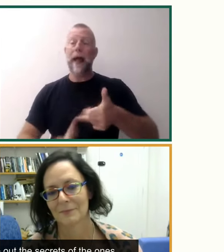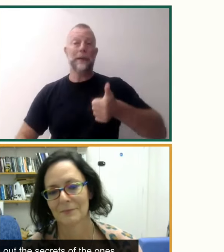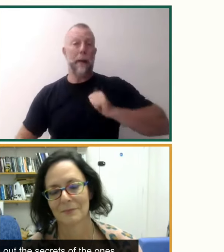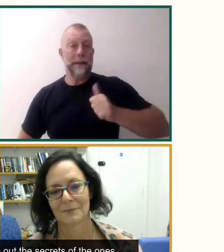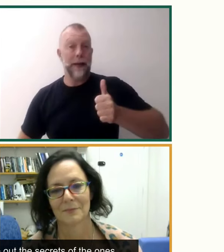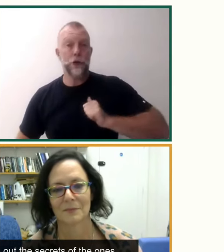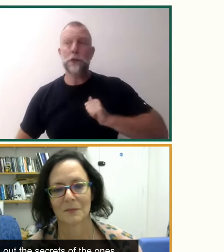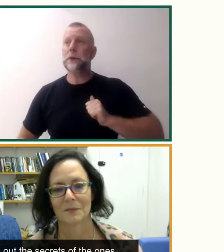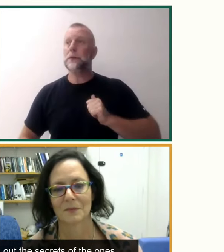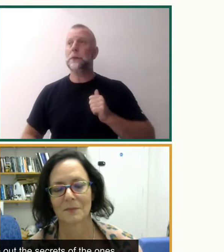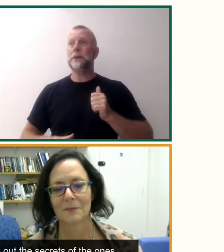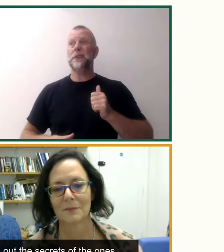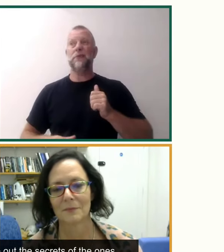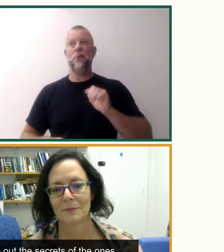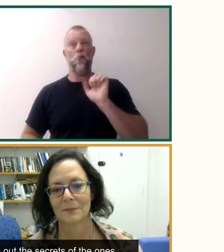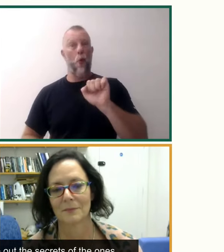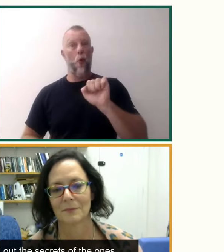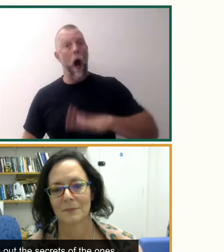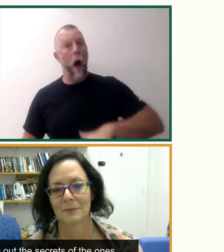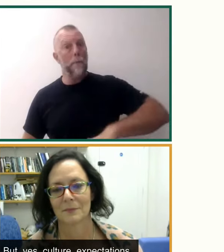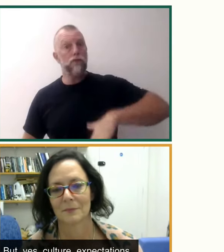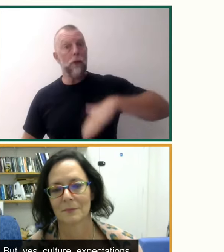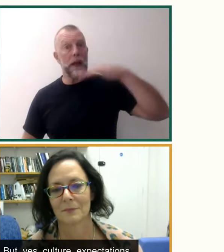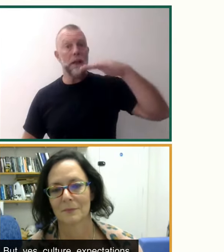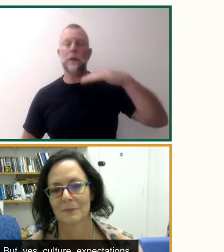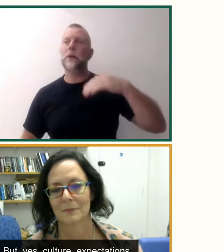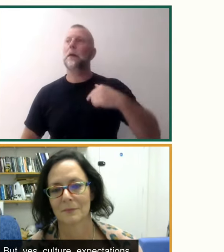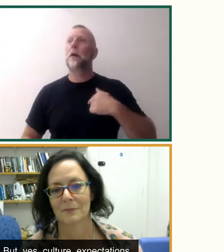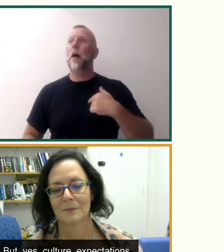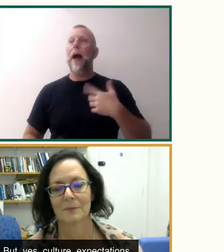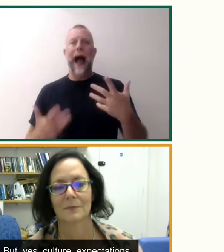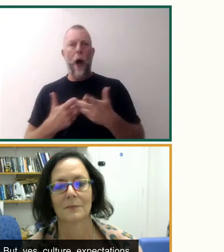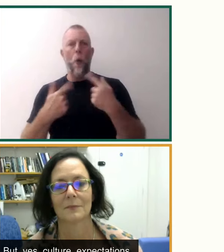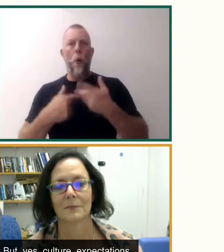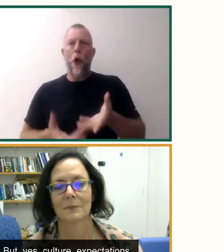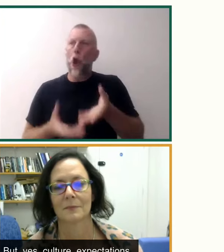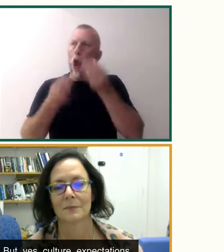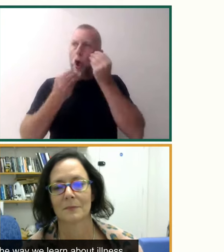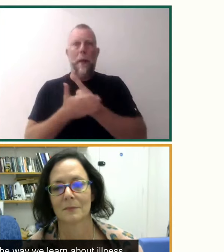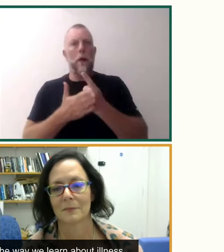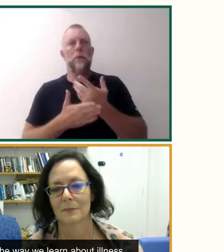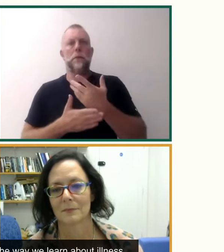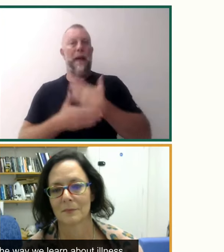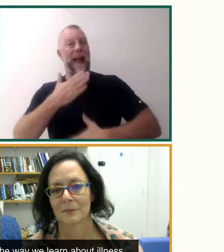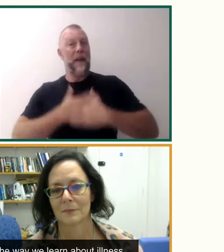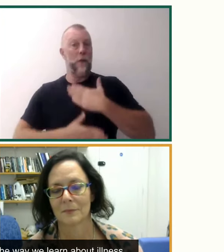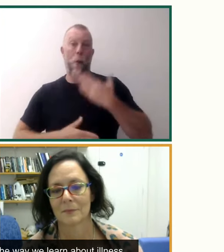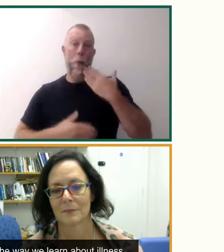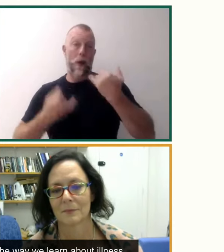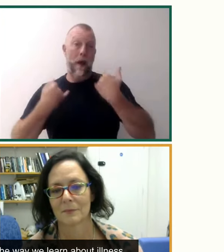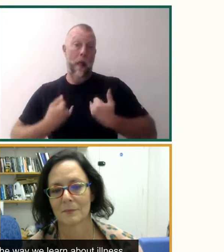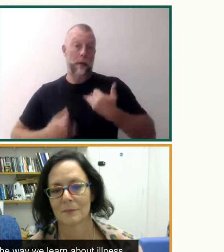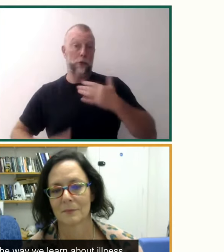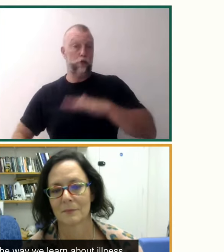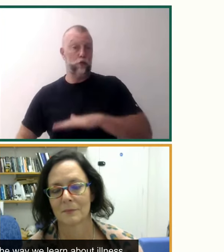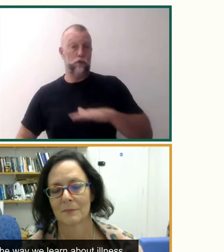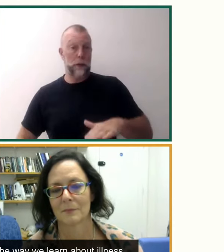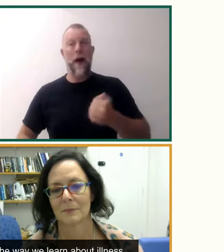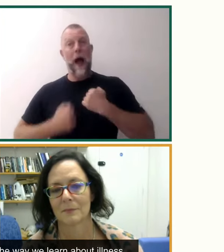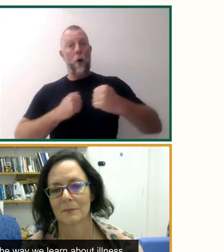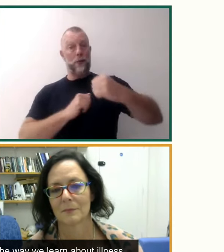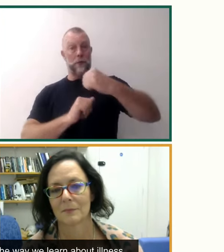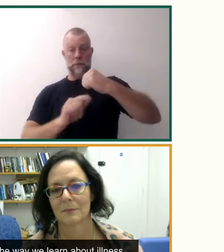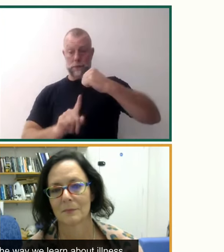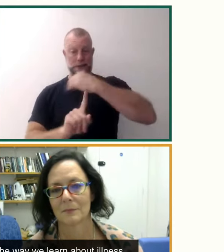way you've been brought up, the way often we learn about our illness behaviour when we're children, the way our own society around